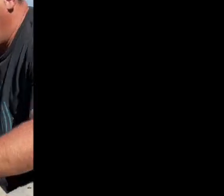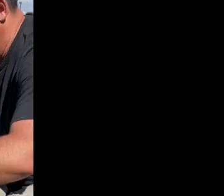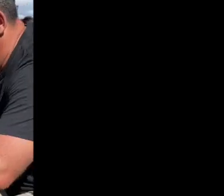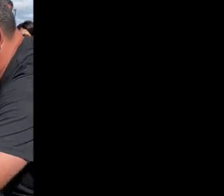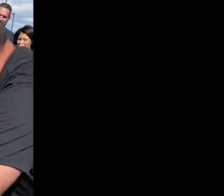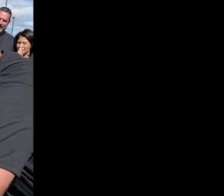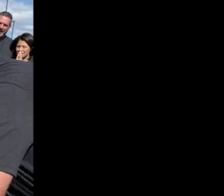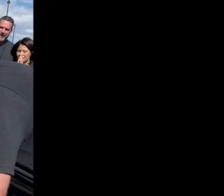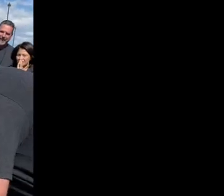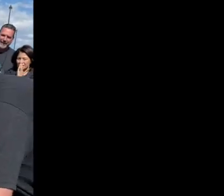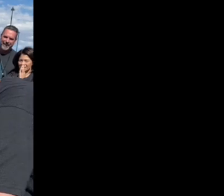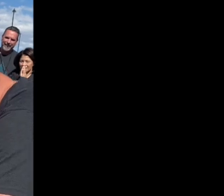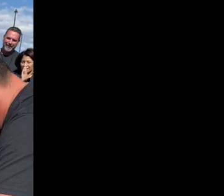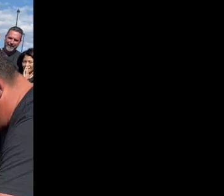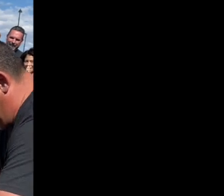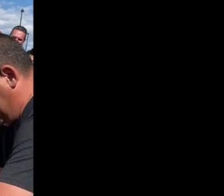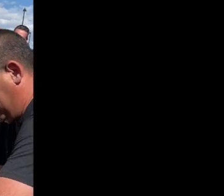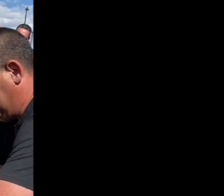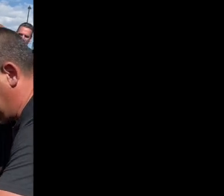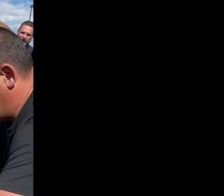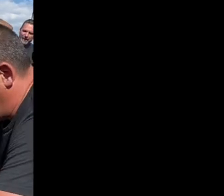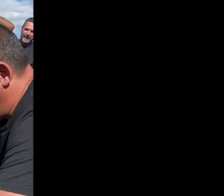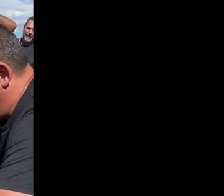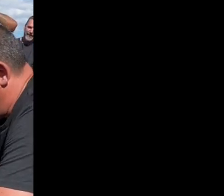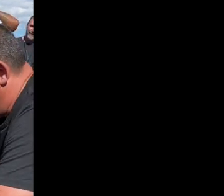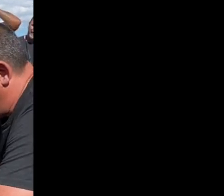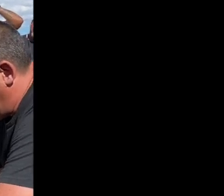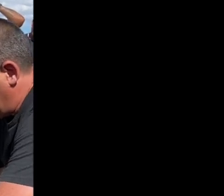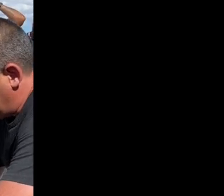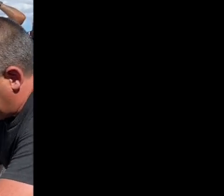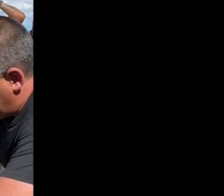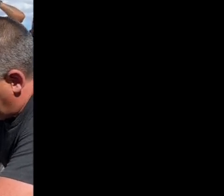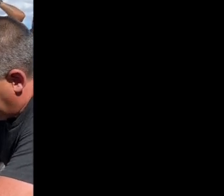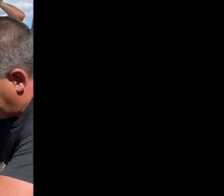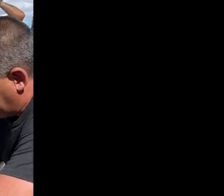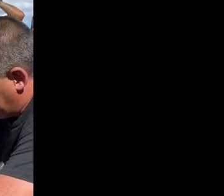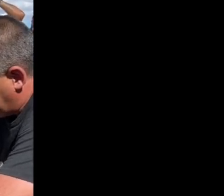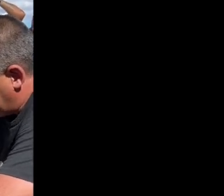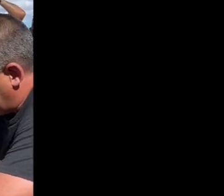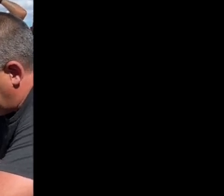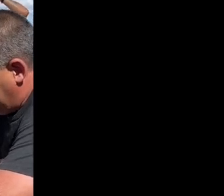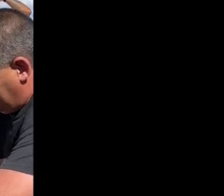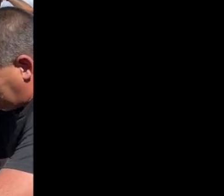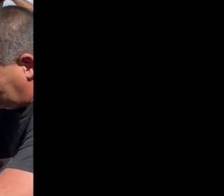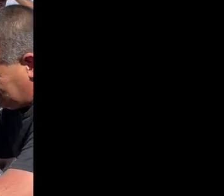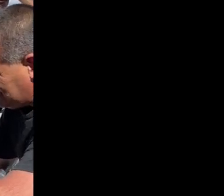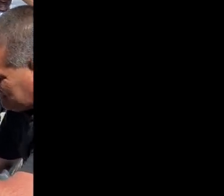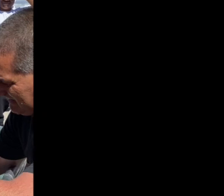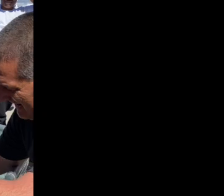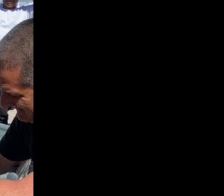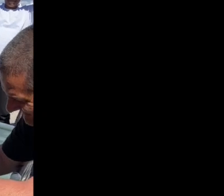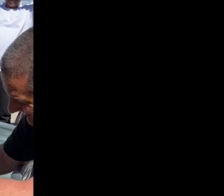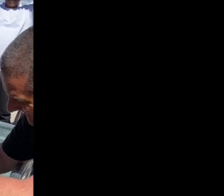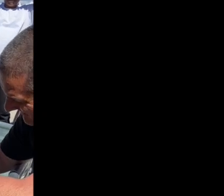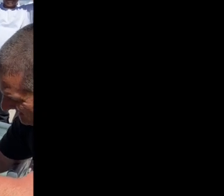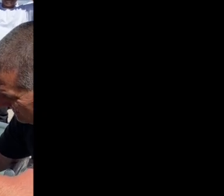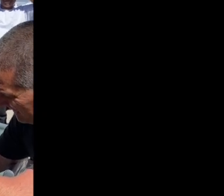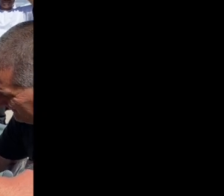We'll make it quick, okay? Audrey is also one who's given her life to Jesus. And so she's here to be